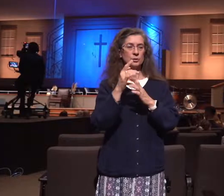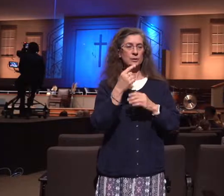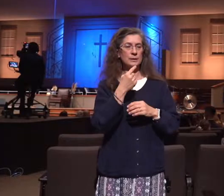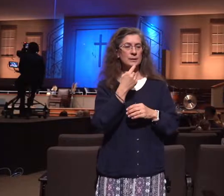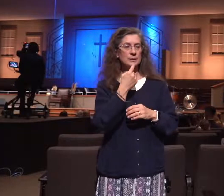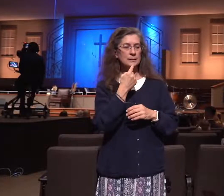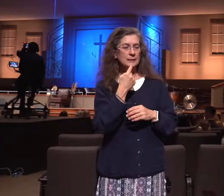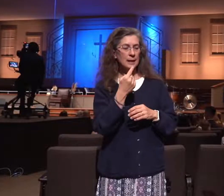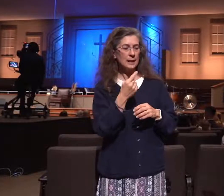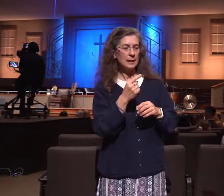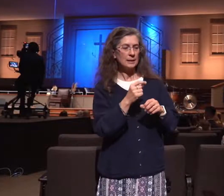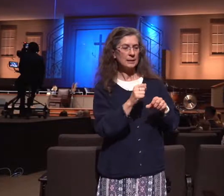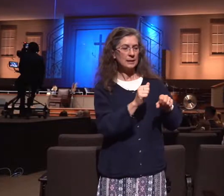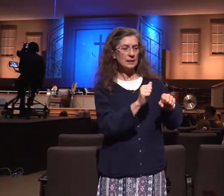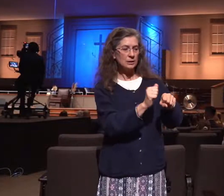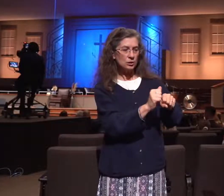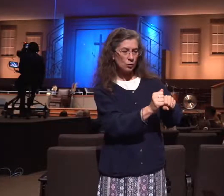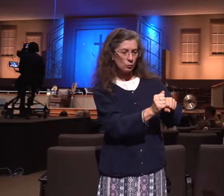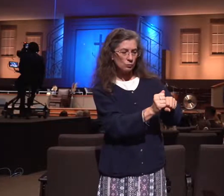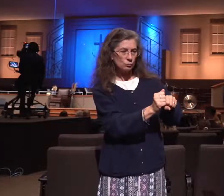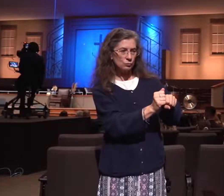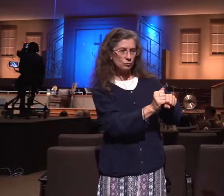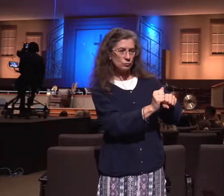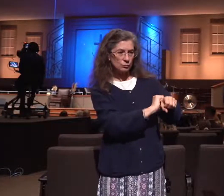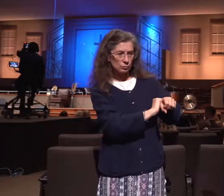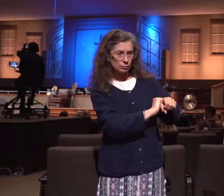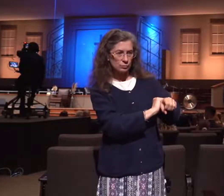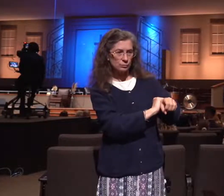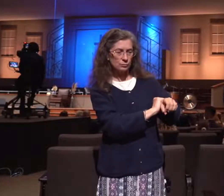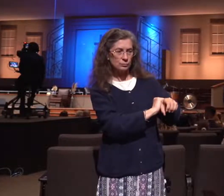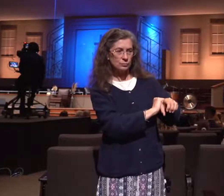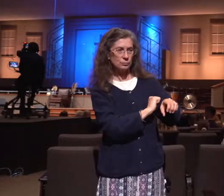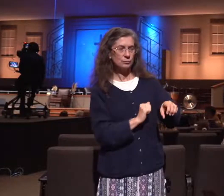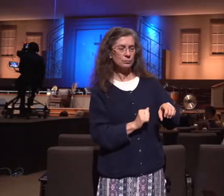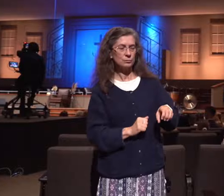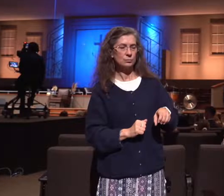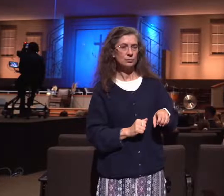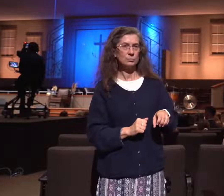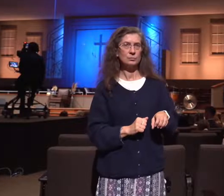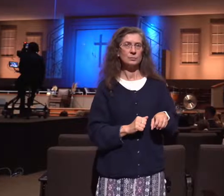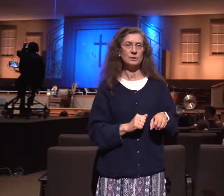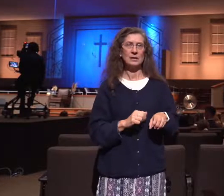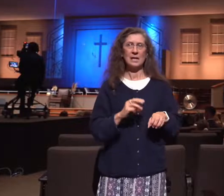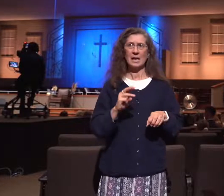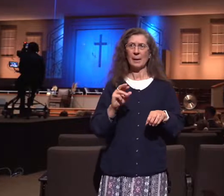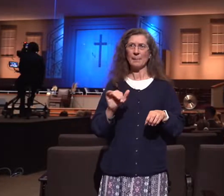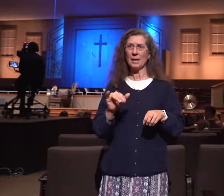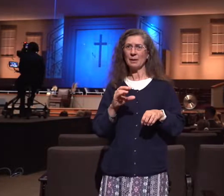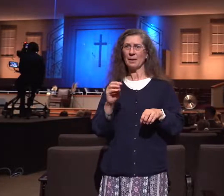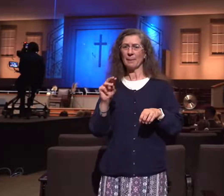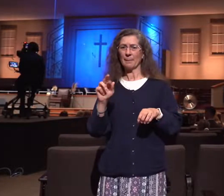roll away the stone from that tomb. And, you know, Martha and I said, no, don't do that,